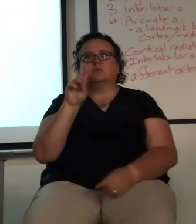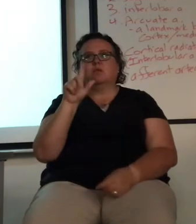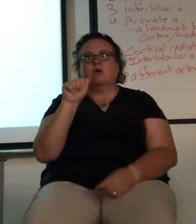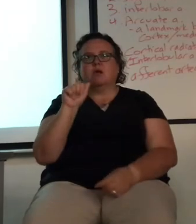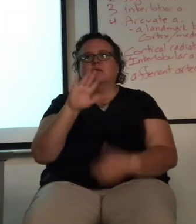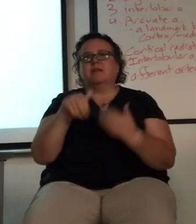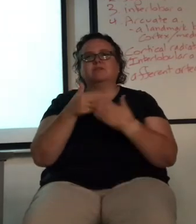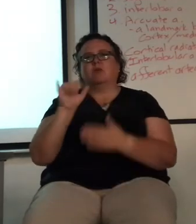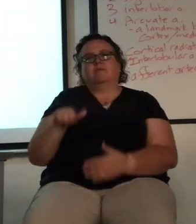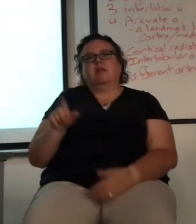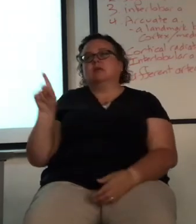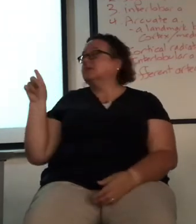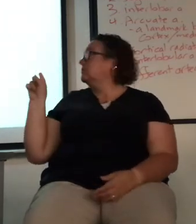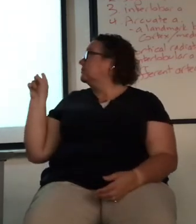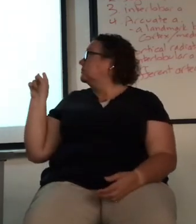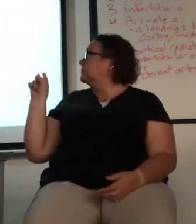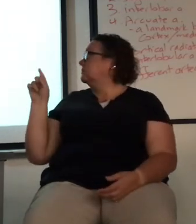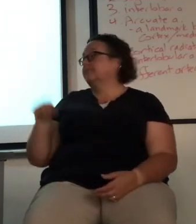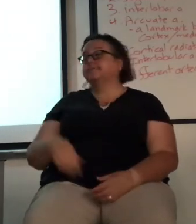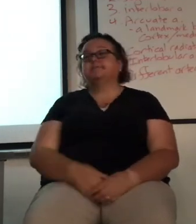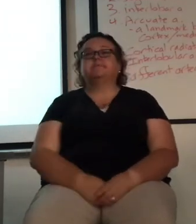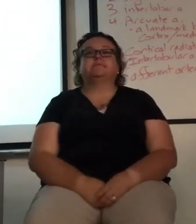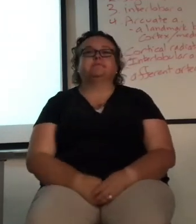this here.